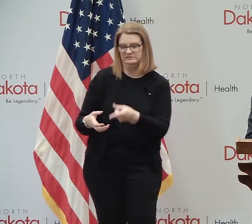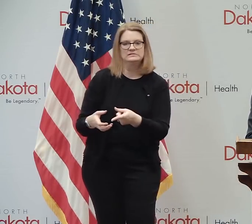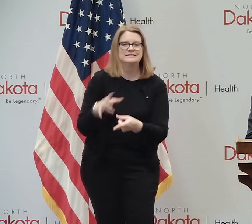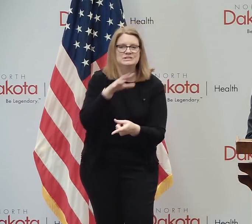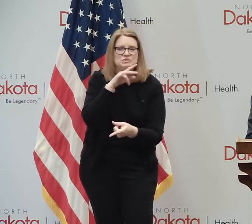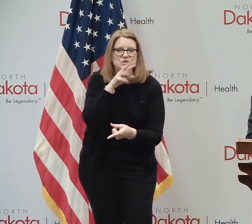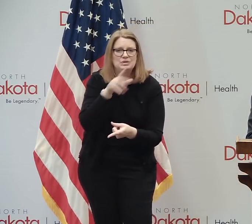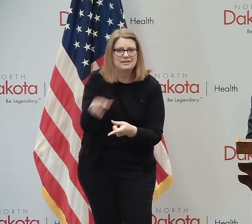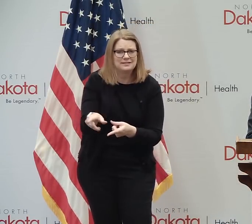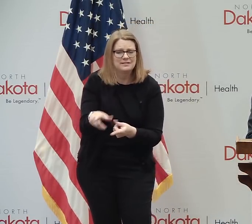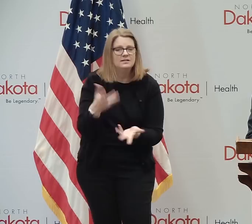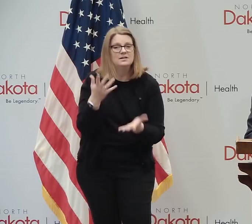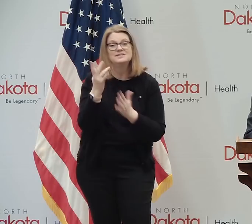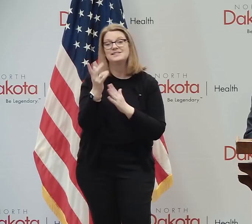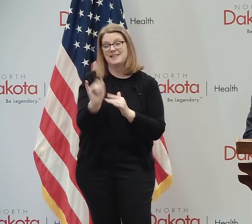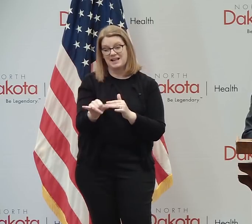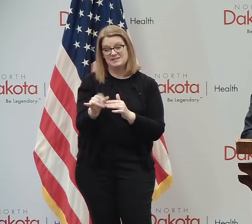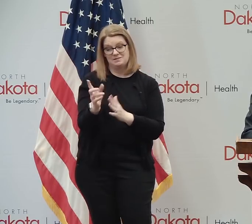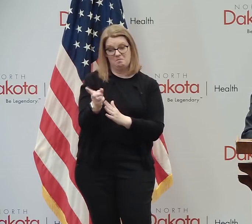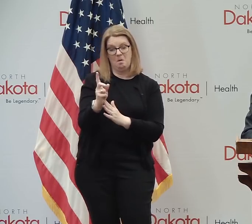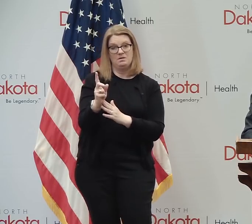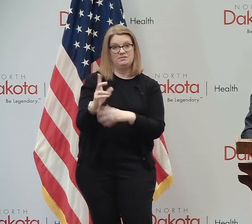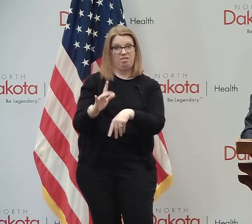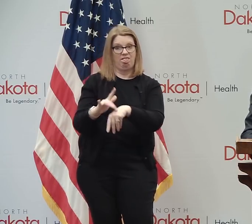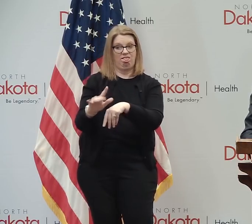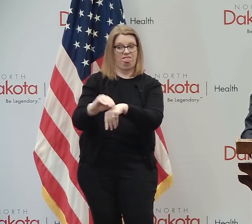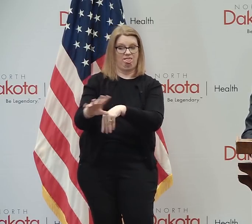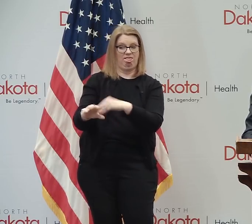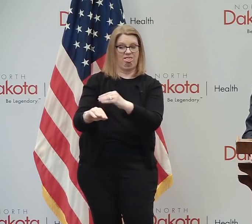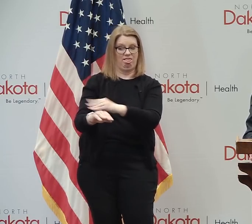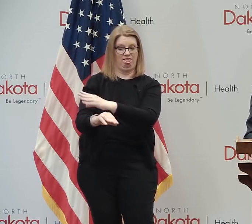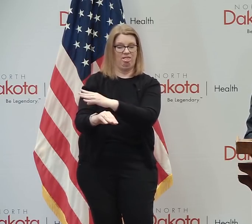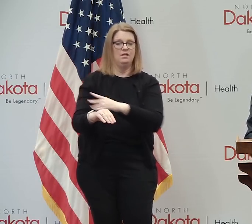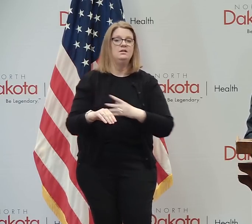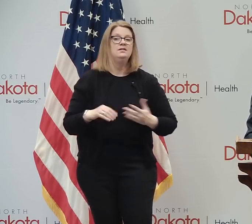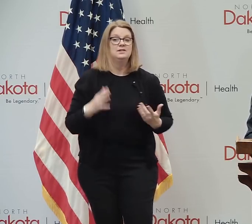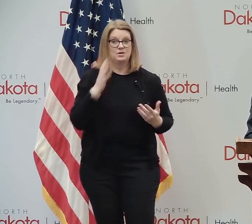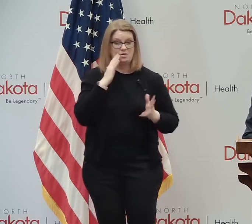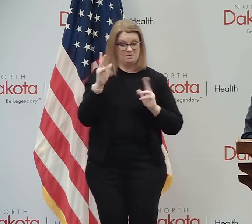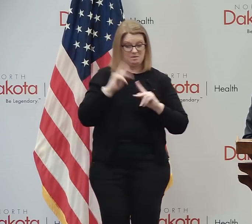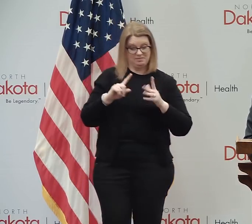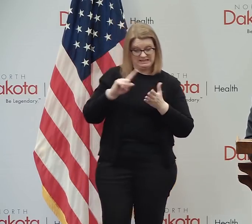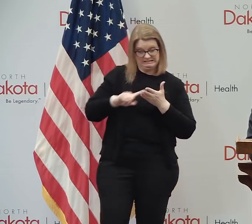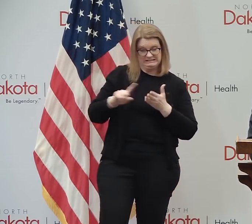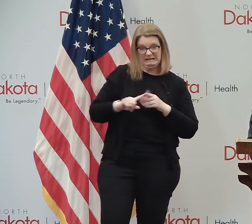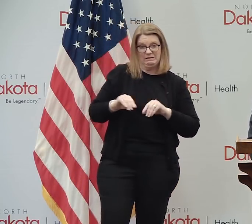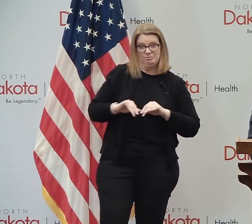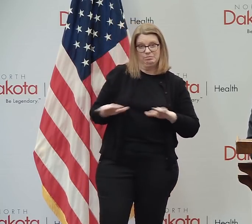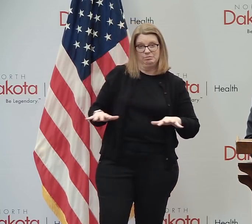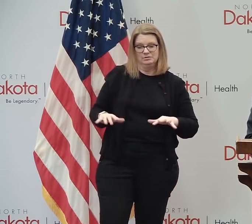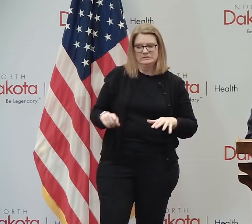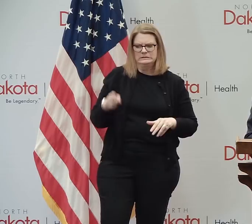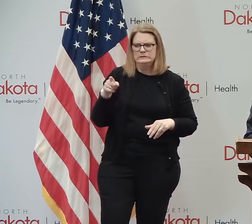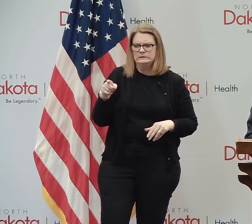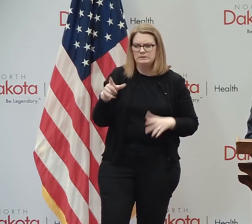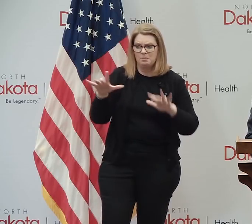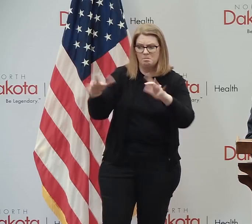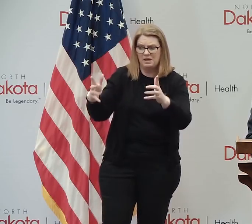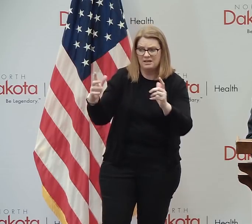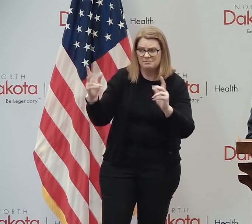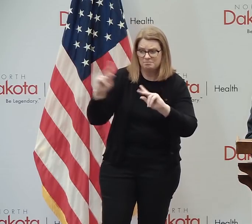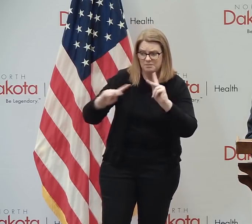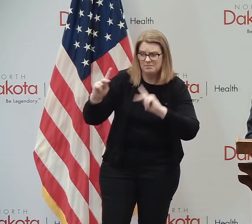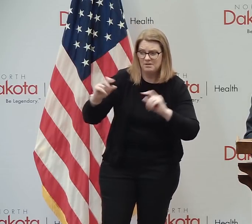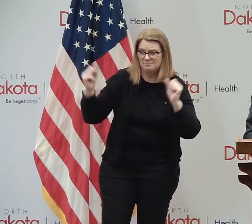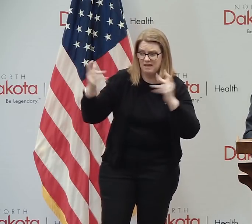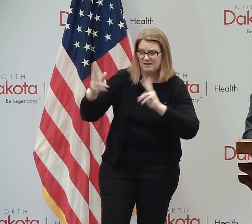among large groups, because we do know from an epidemiologist standpoint, large groups represent real risk, because if you've